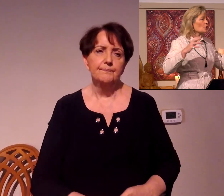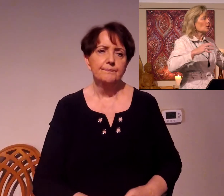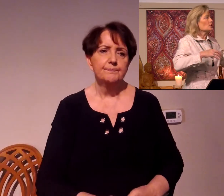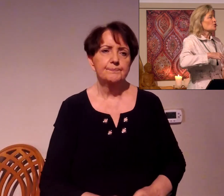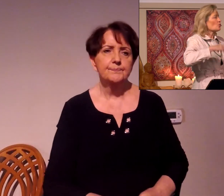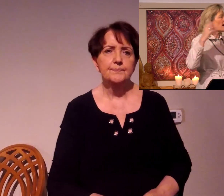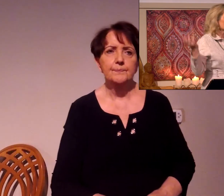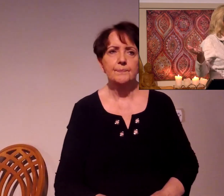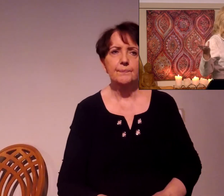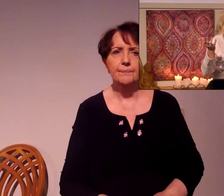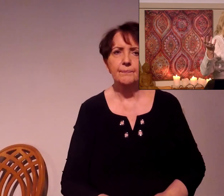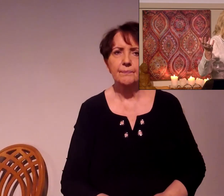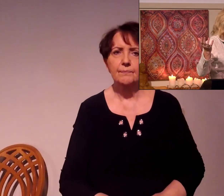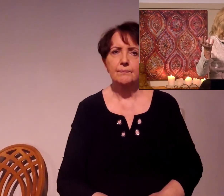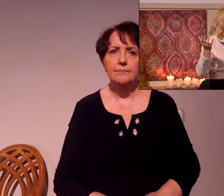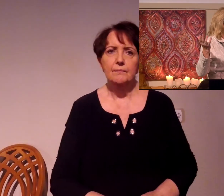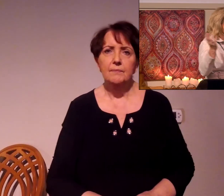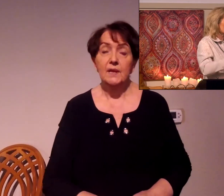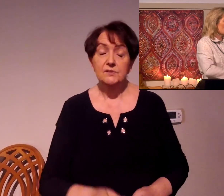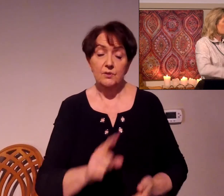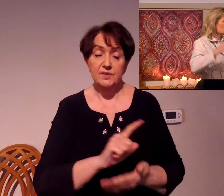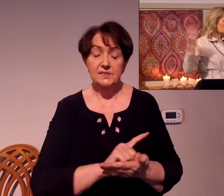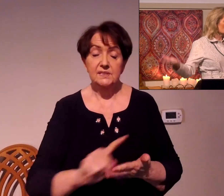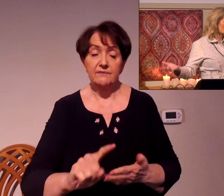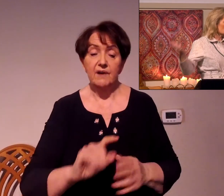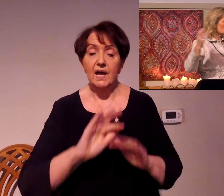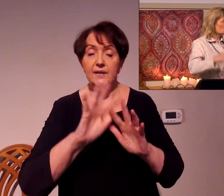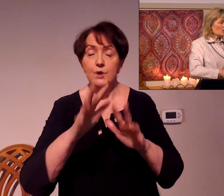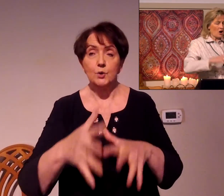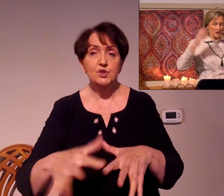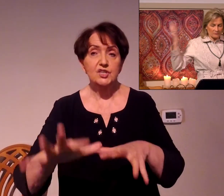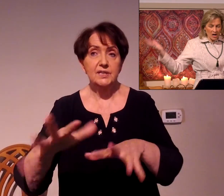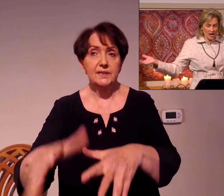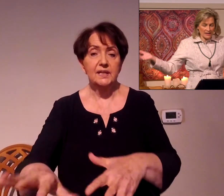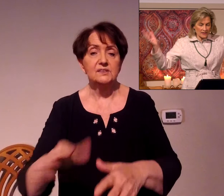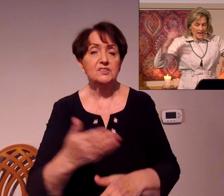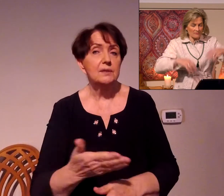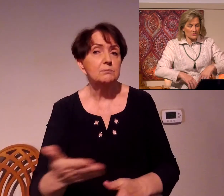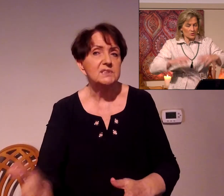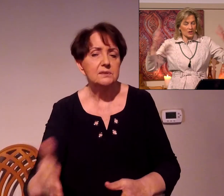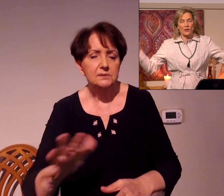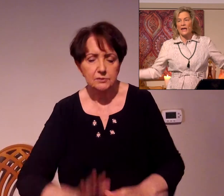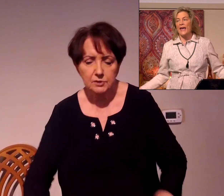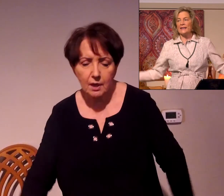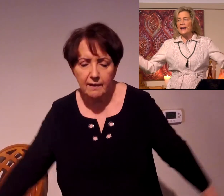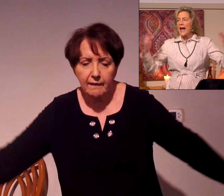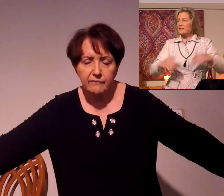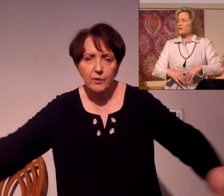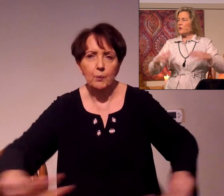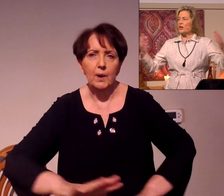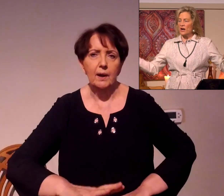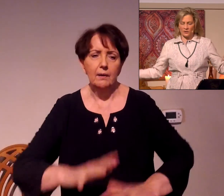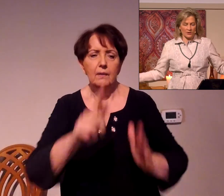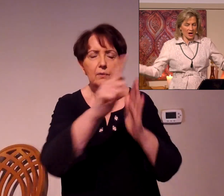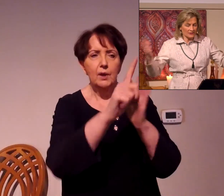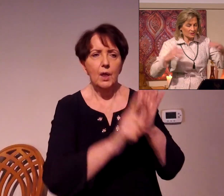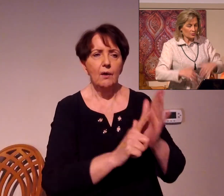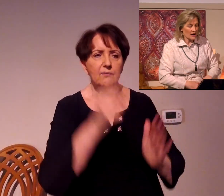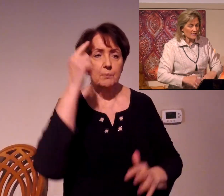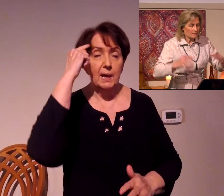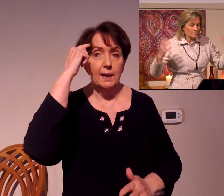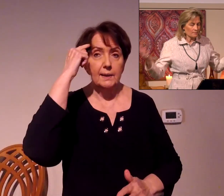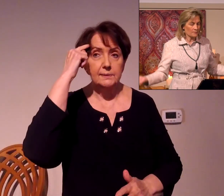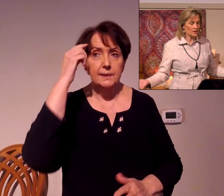So we're surrounded by this divine oceanic substance, this law of mind everywhere, and it acts upon our